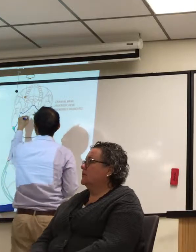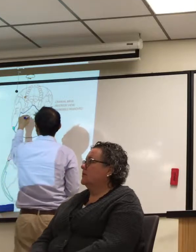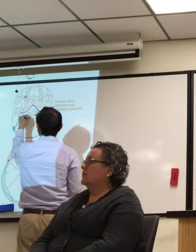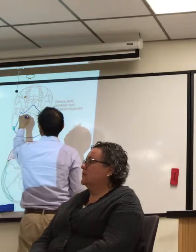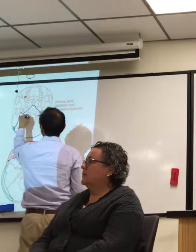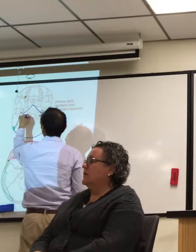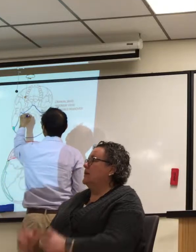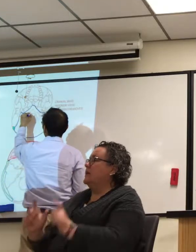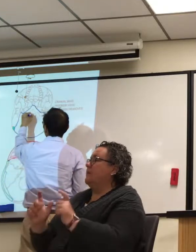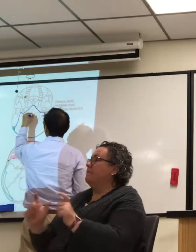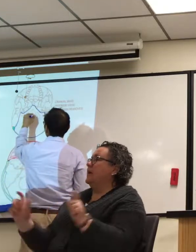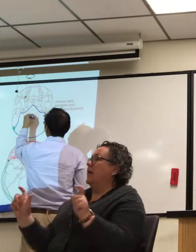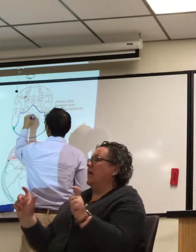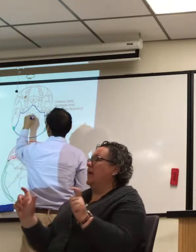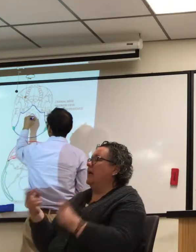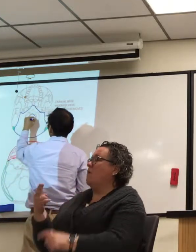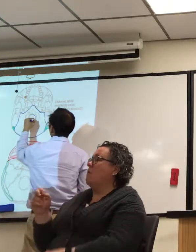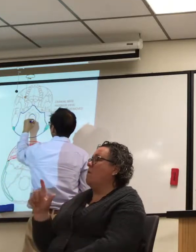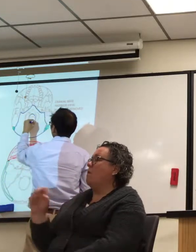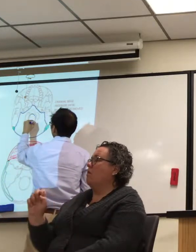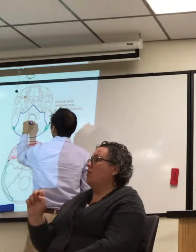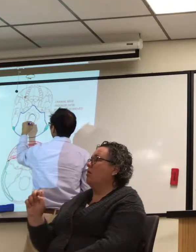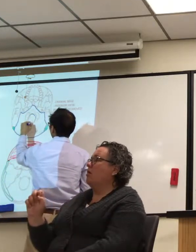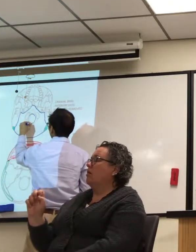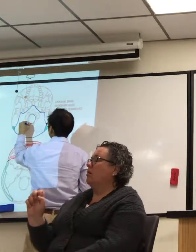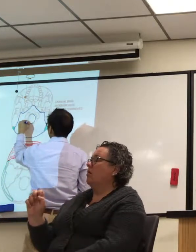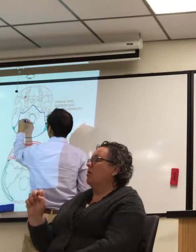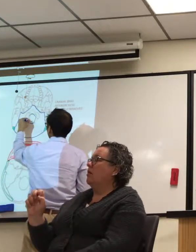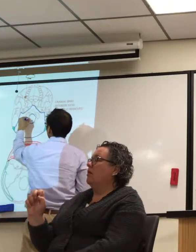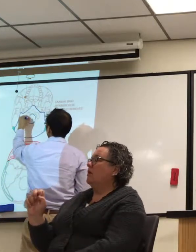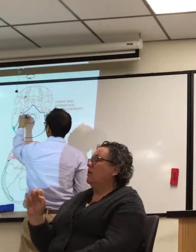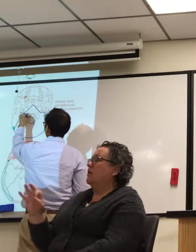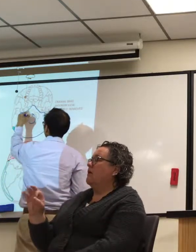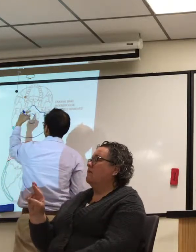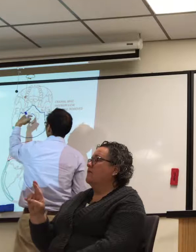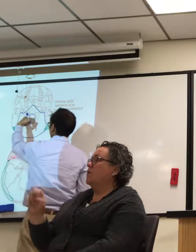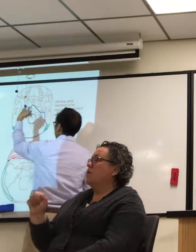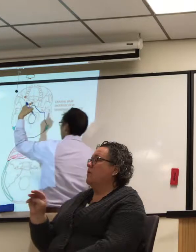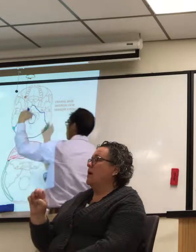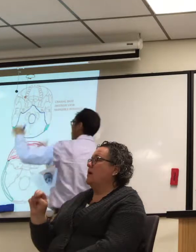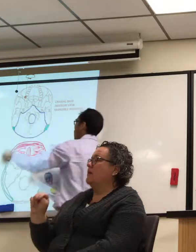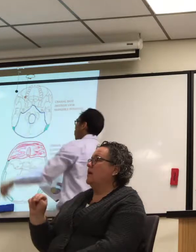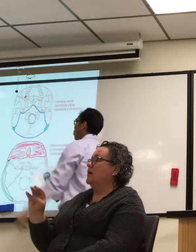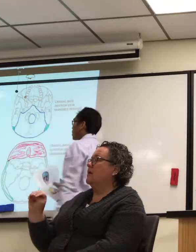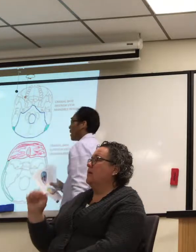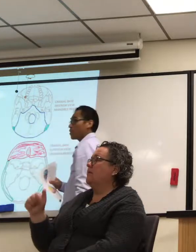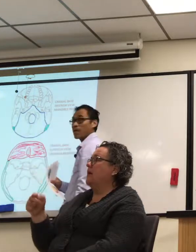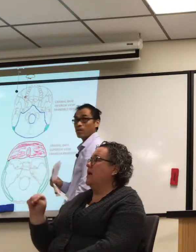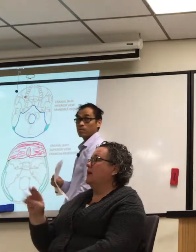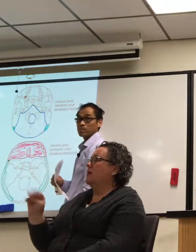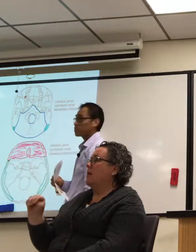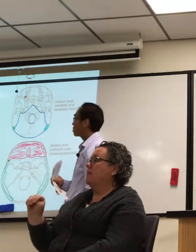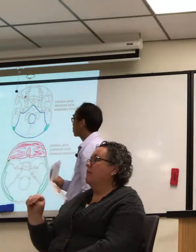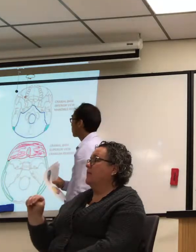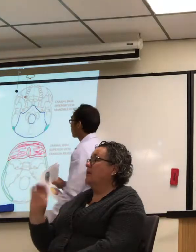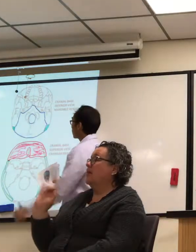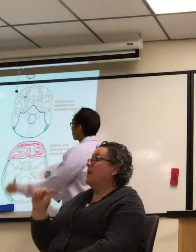There's a big hole in it right there, foramen magnum, we'll get to that. Brainstem, spinal cord come out of